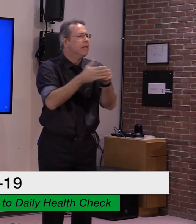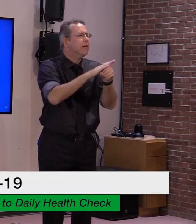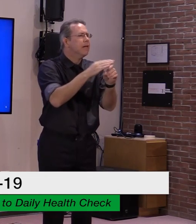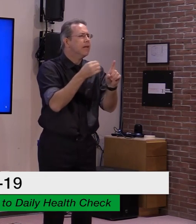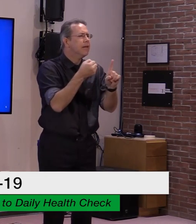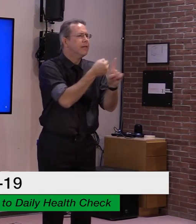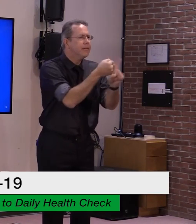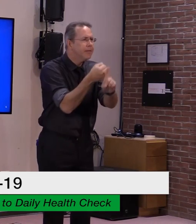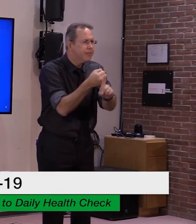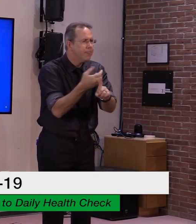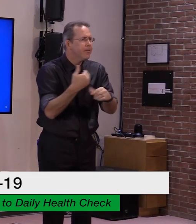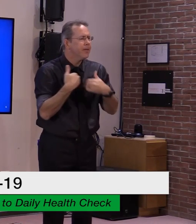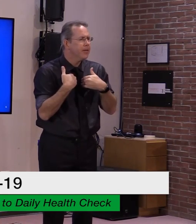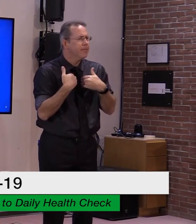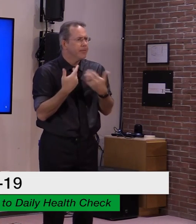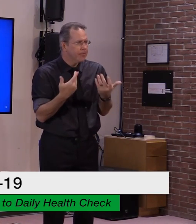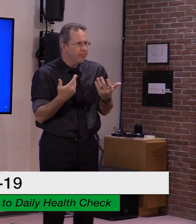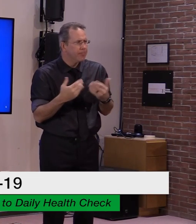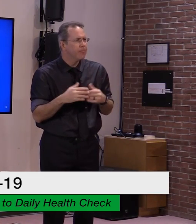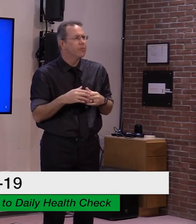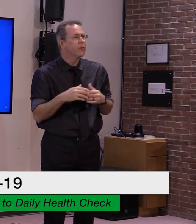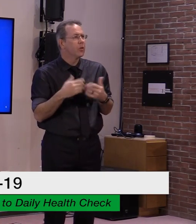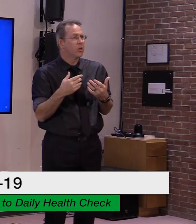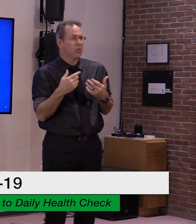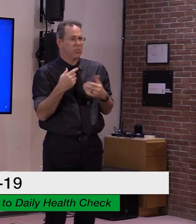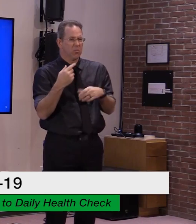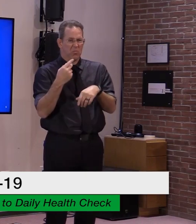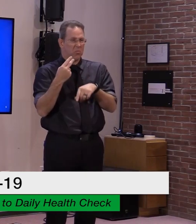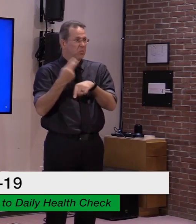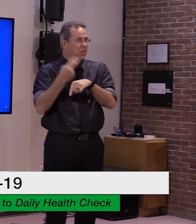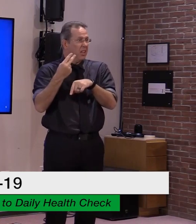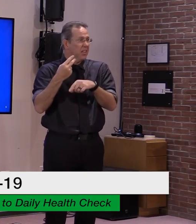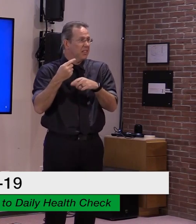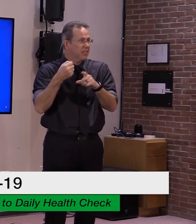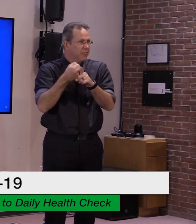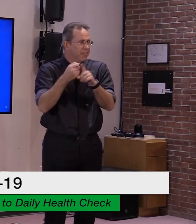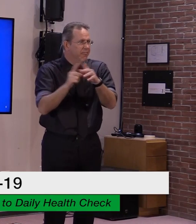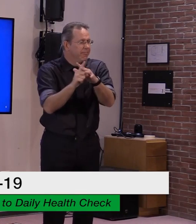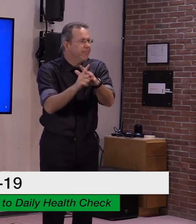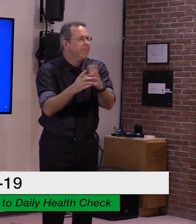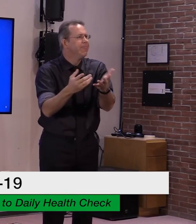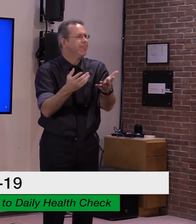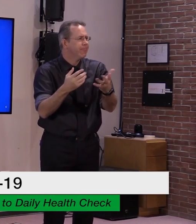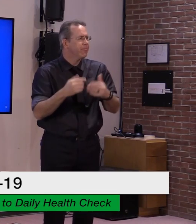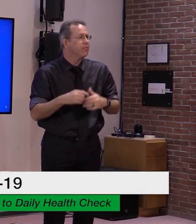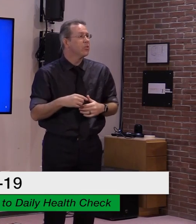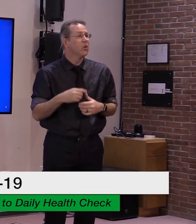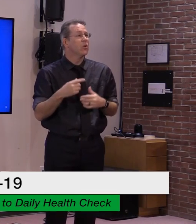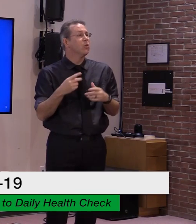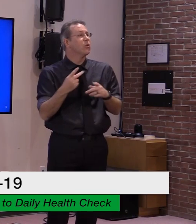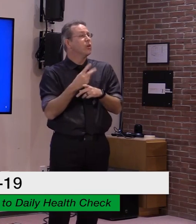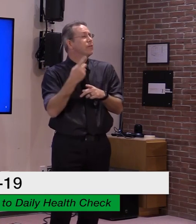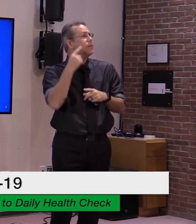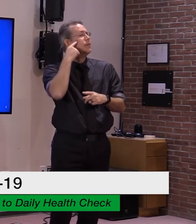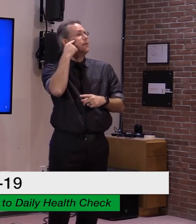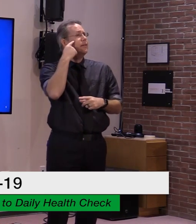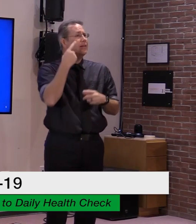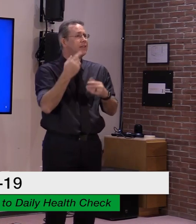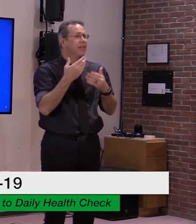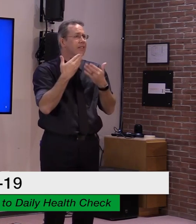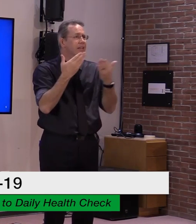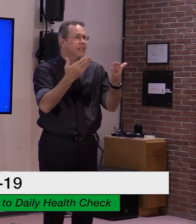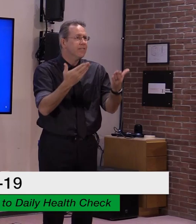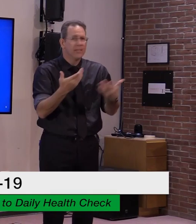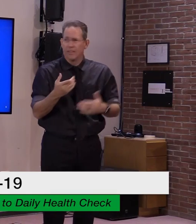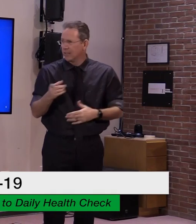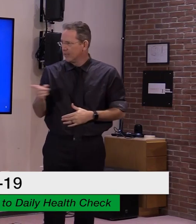mere two days away a holiday that unfortunately brings together our two greatest concerns at the moment travel